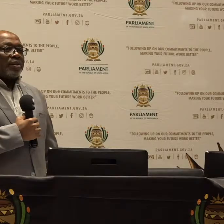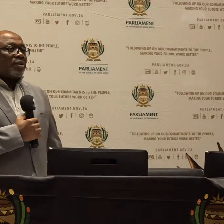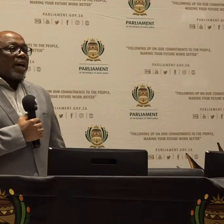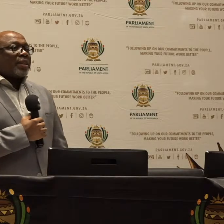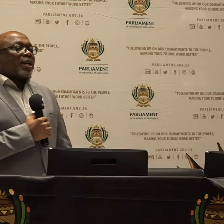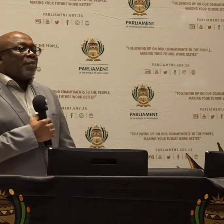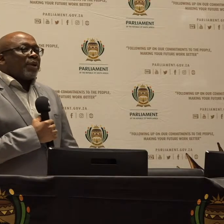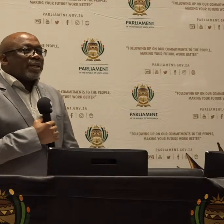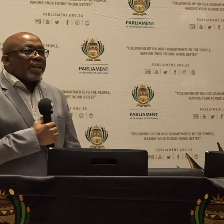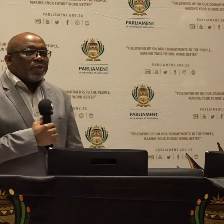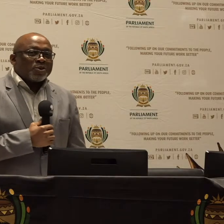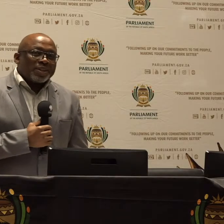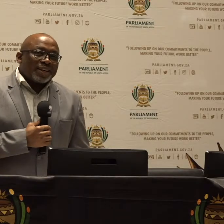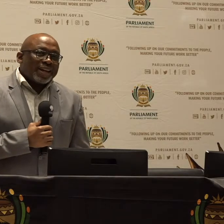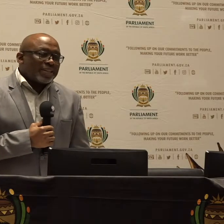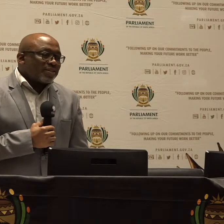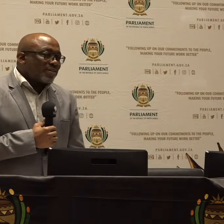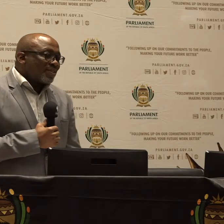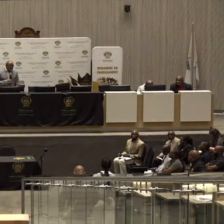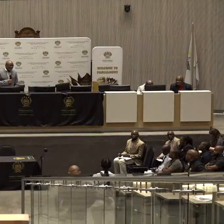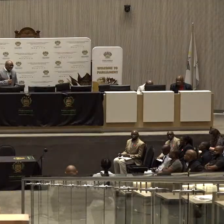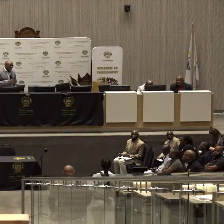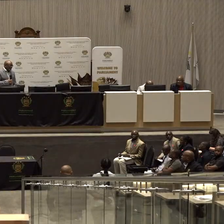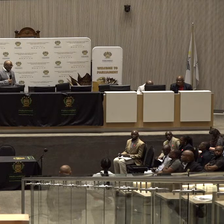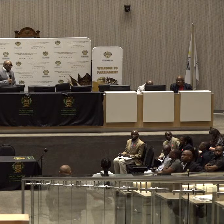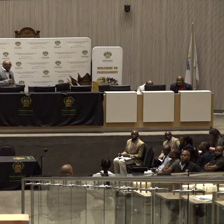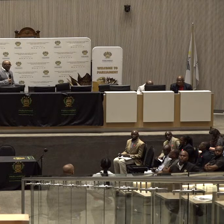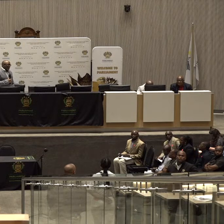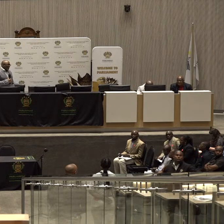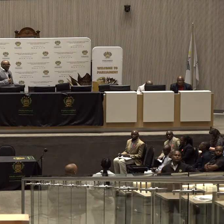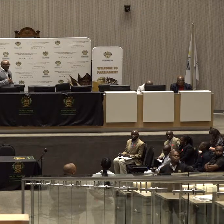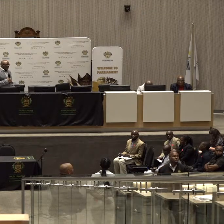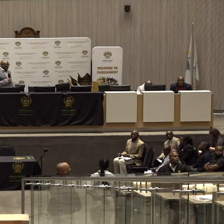all right I think I'm ready now to take hands